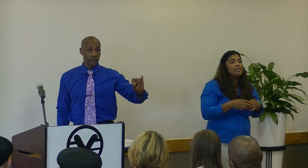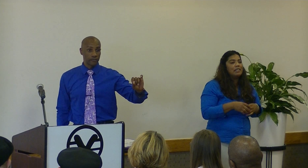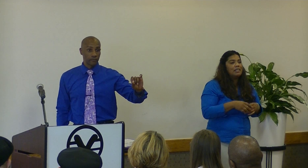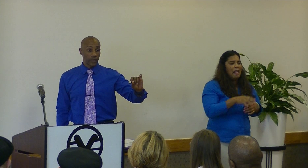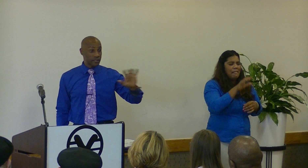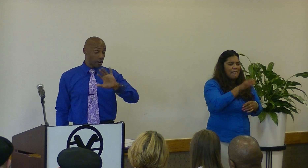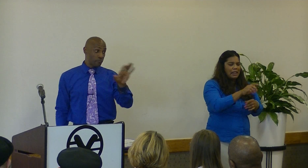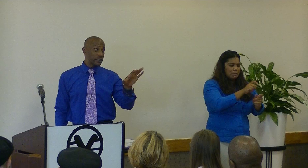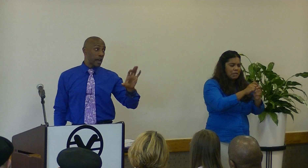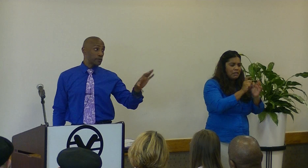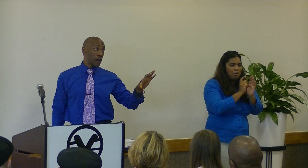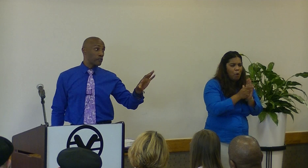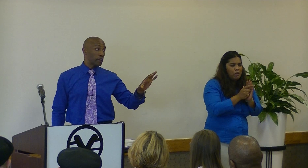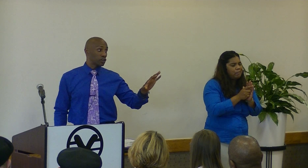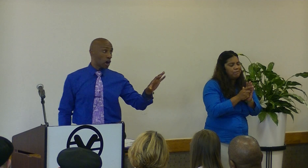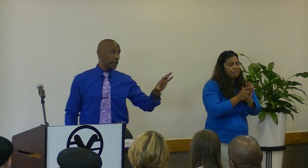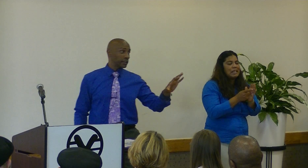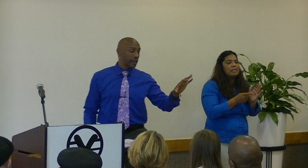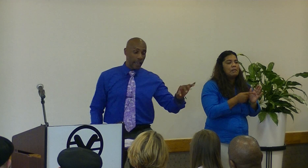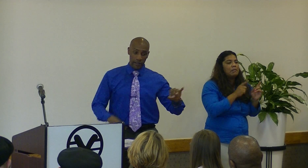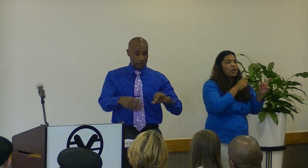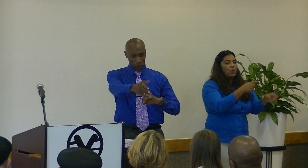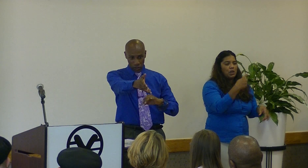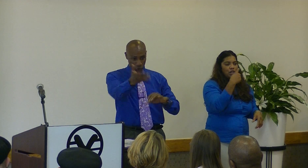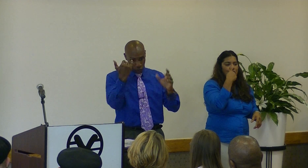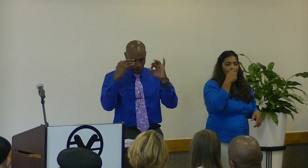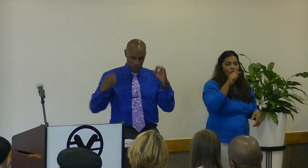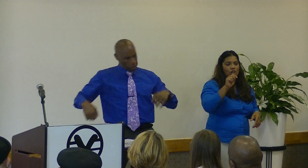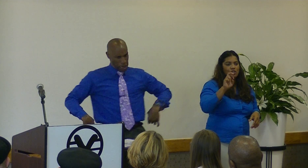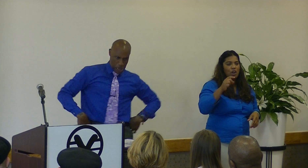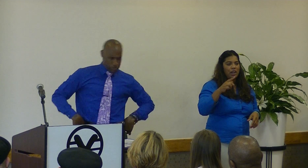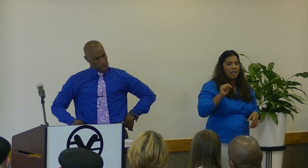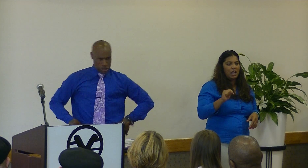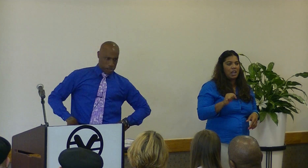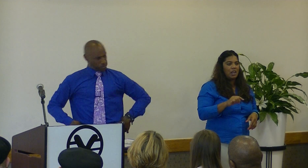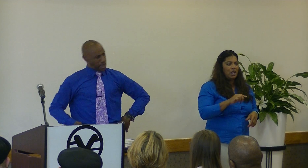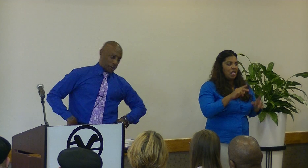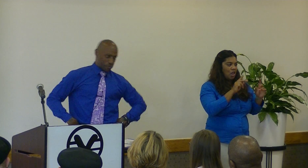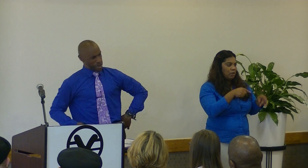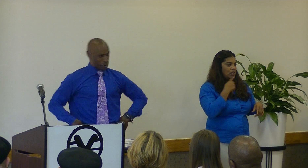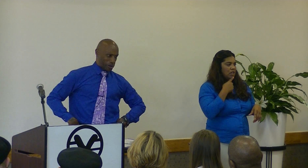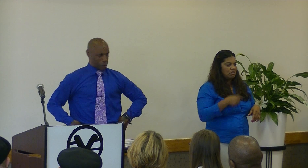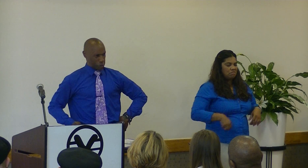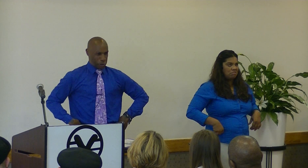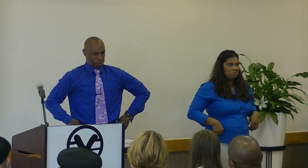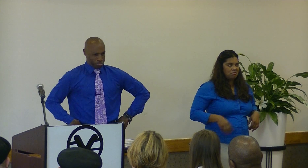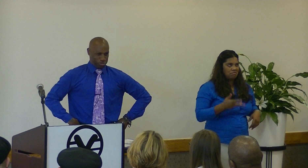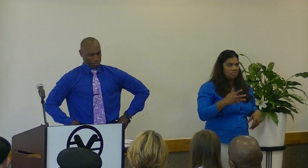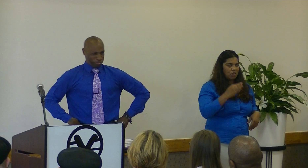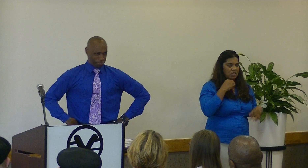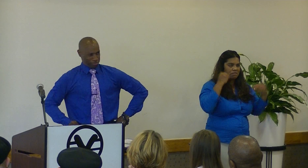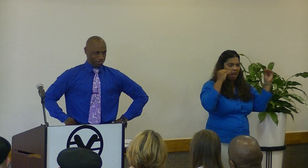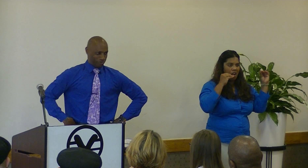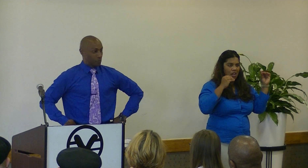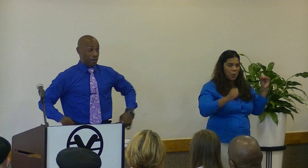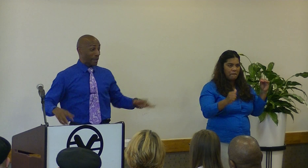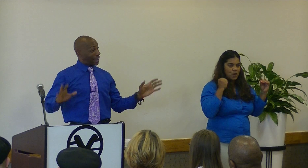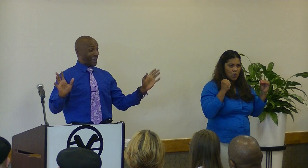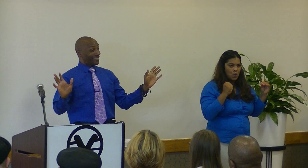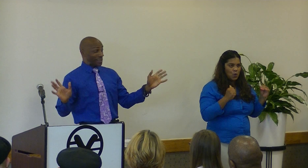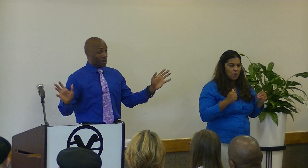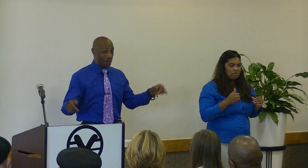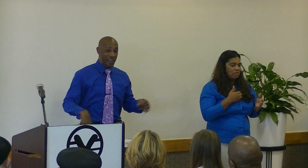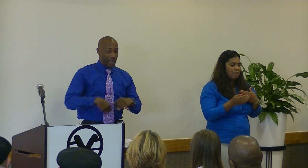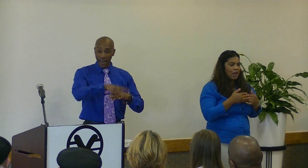then. Because there have been times where I've gone to Target and the person was grumpy and they're like, I'm not going to smile no matter what you do. I'm